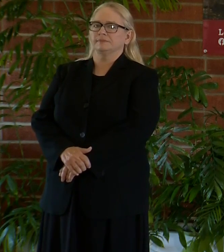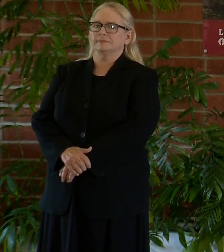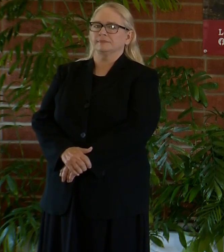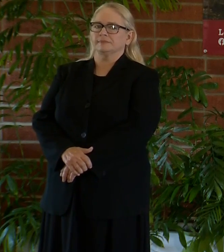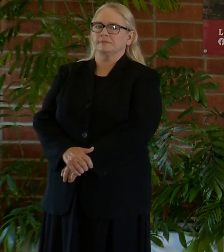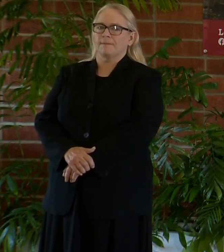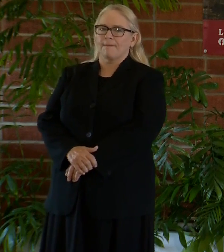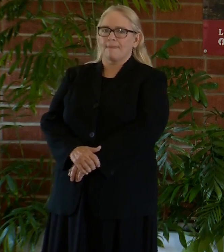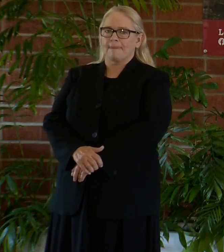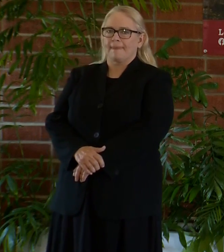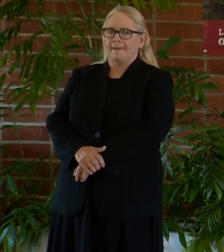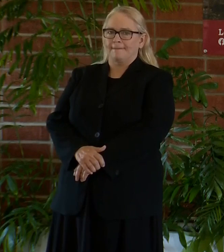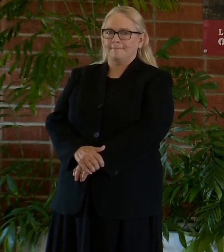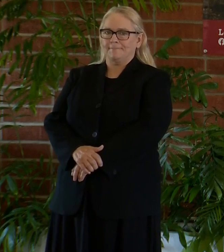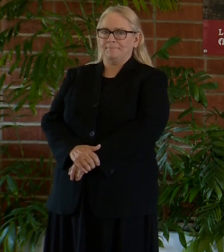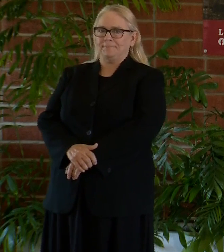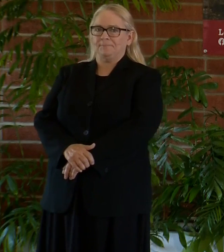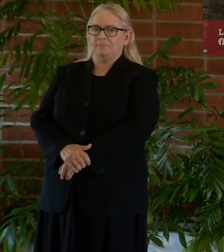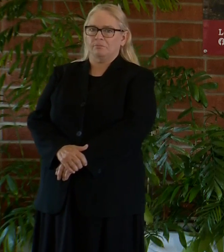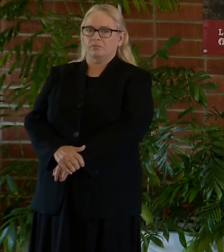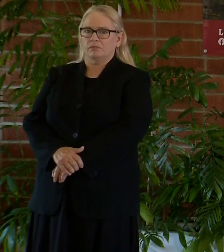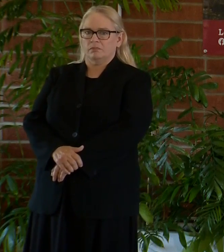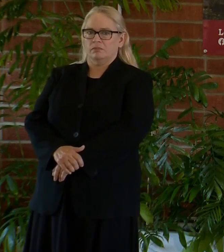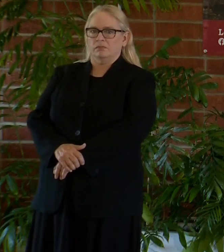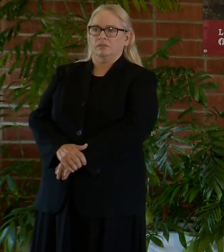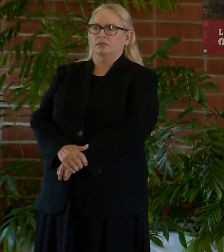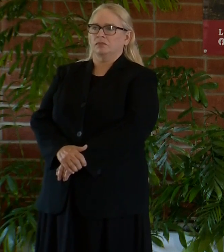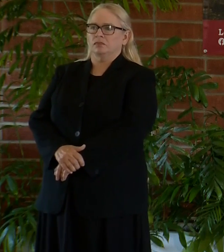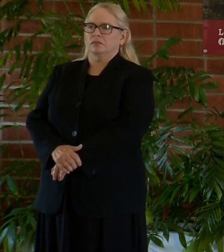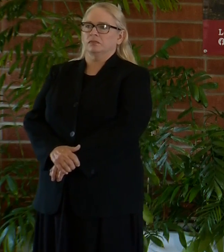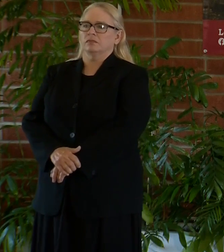should be ready. These two chairs will be ready for you. Okay.